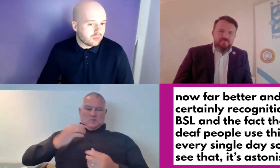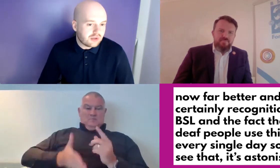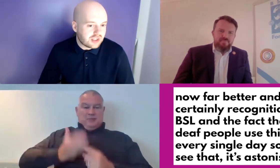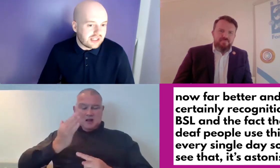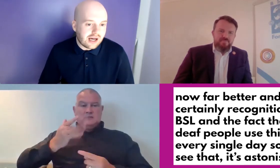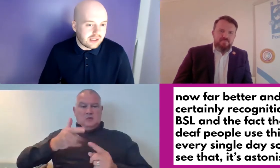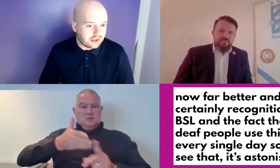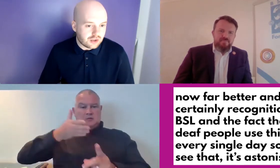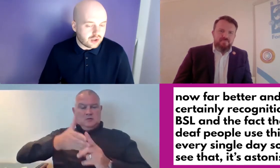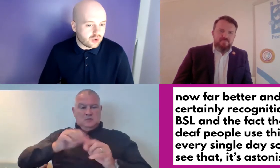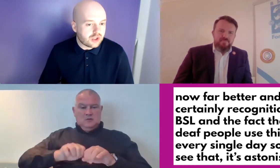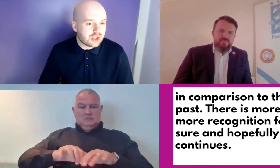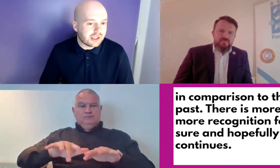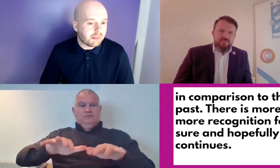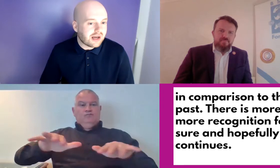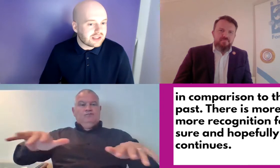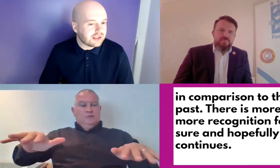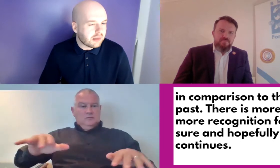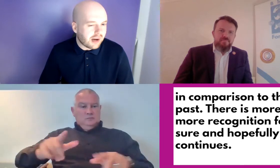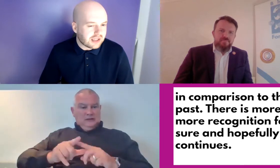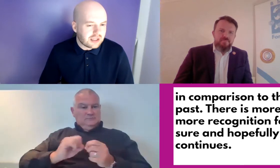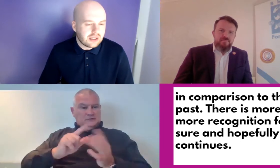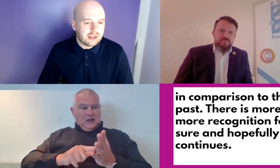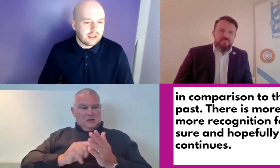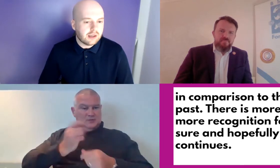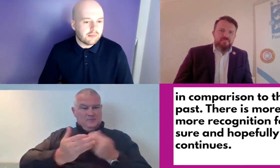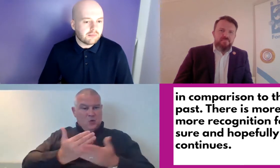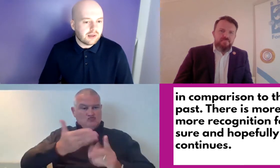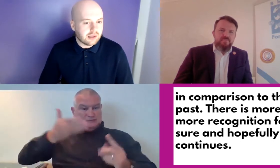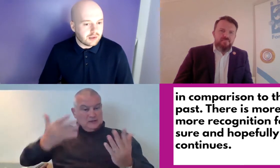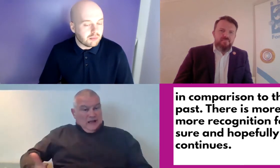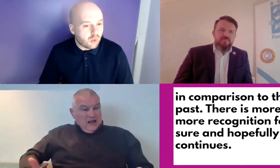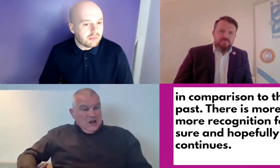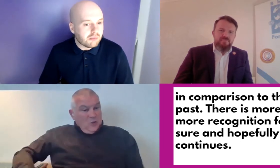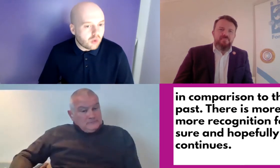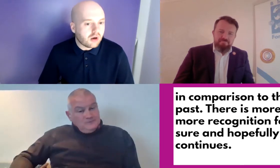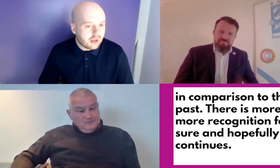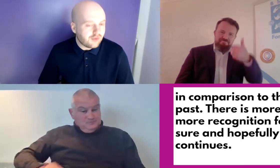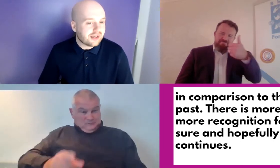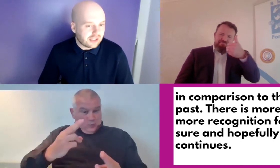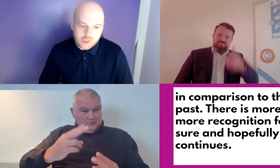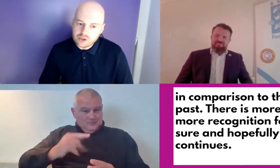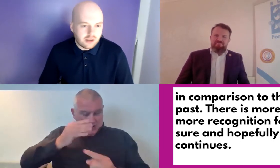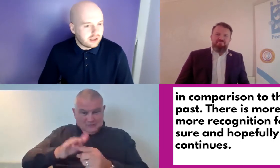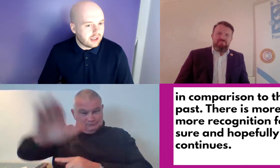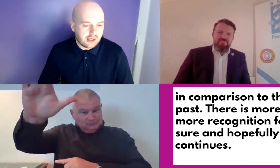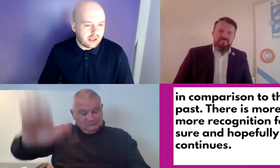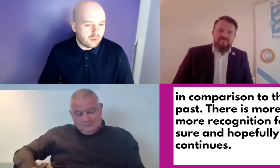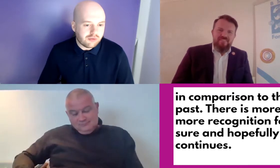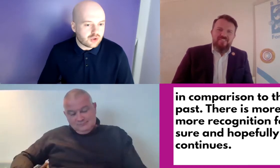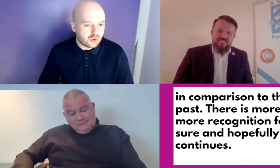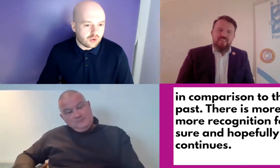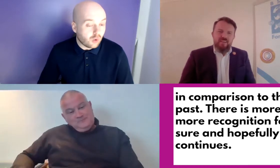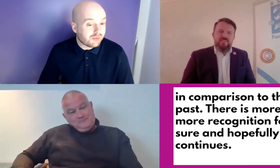So to see that is just astonishing in comparison to the past. There's more and more recognition now